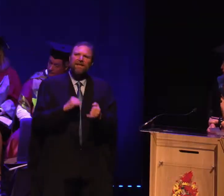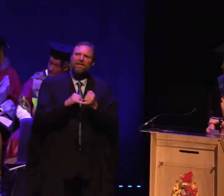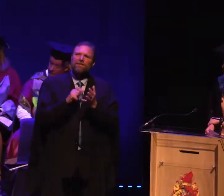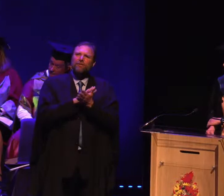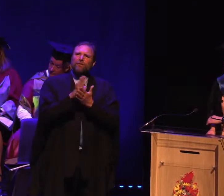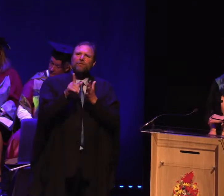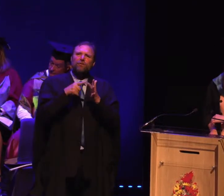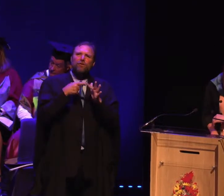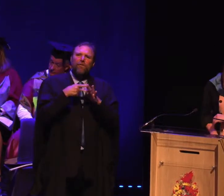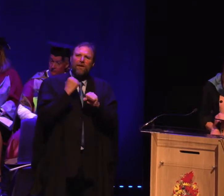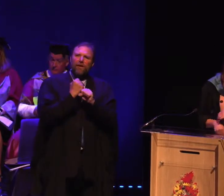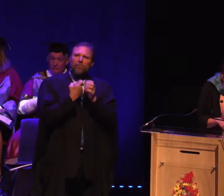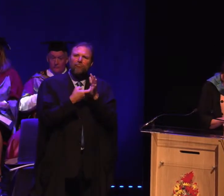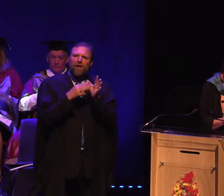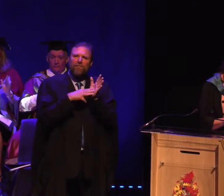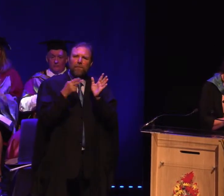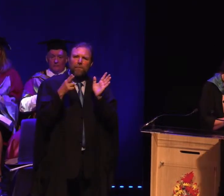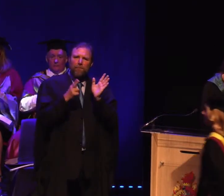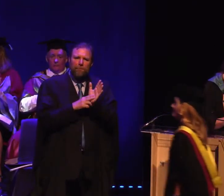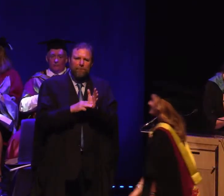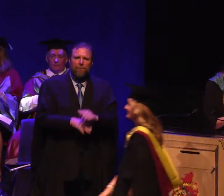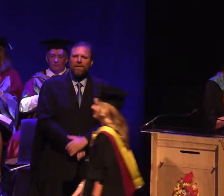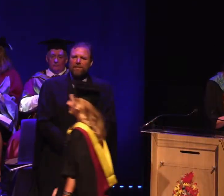Sophie Grabham.